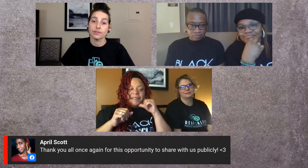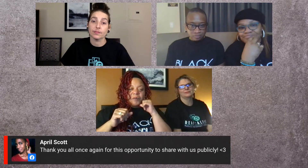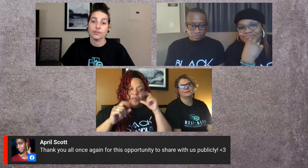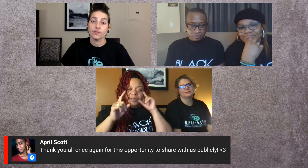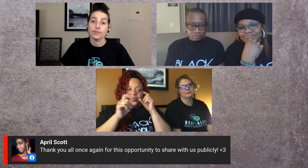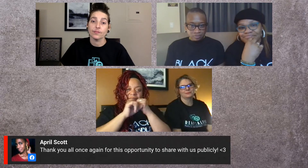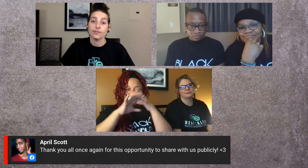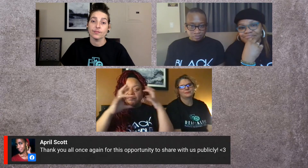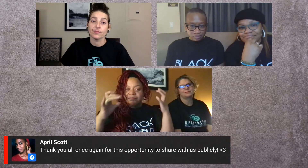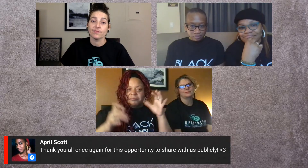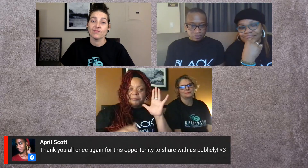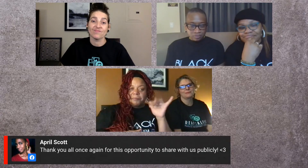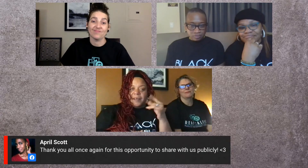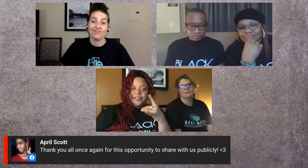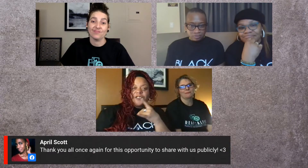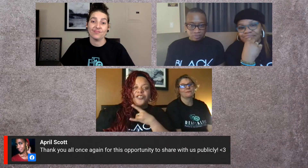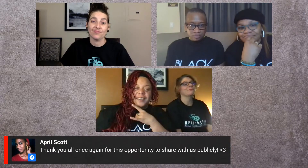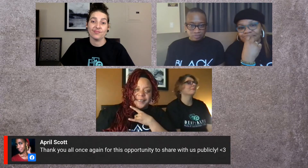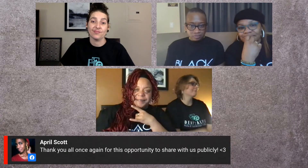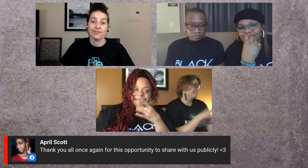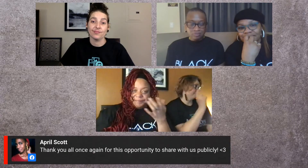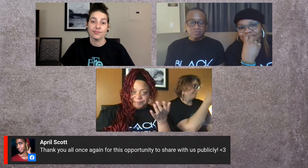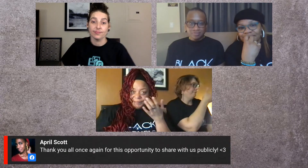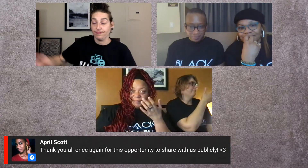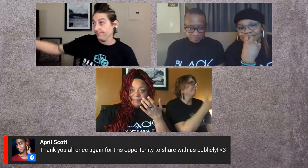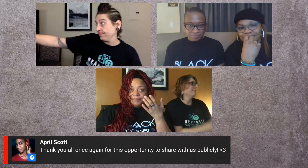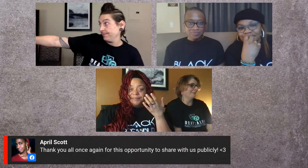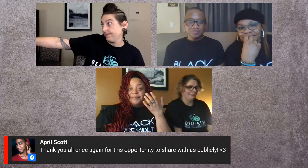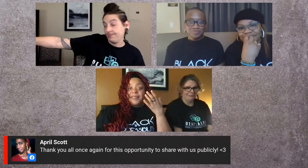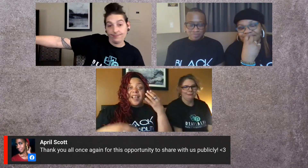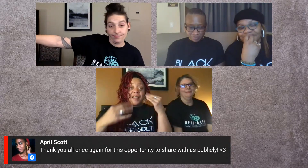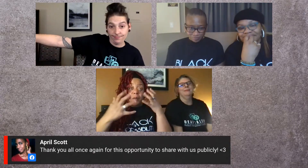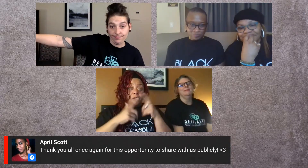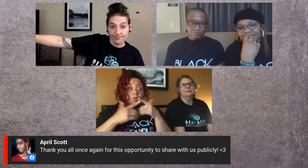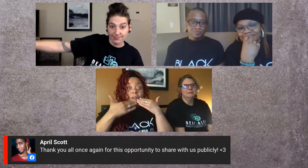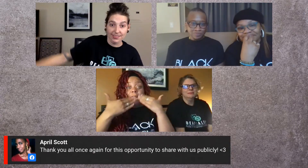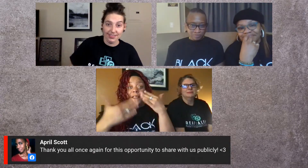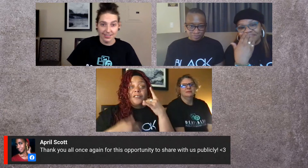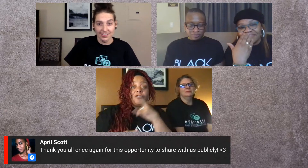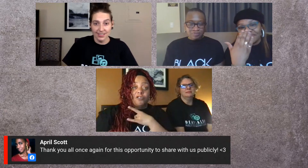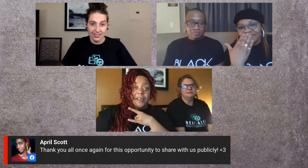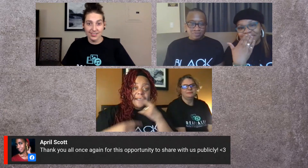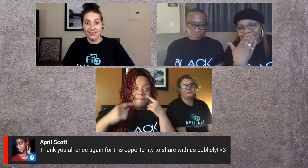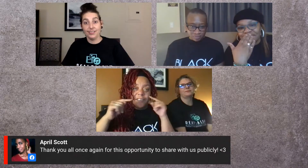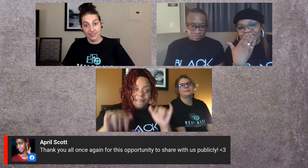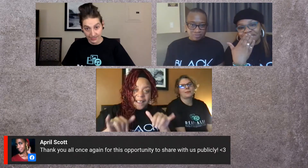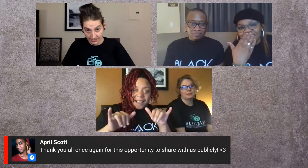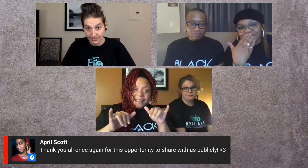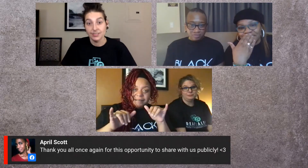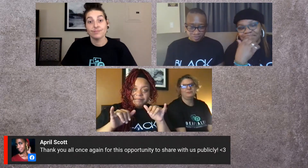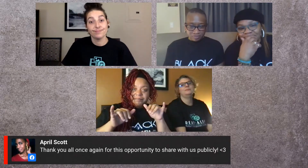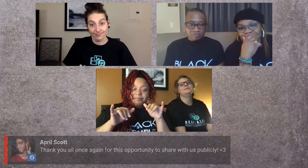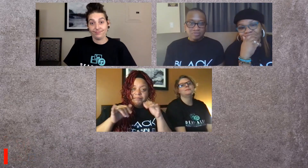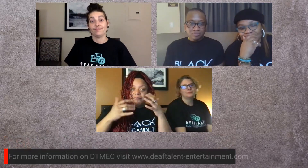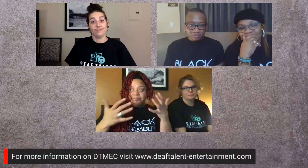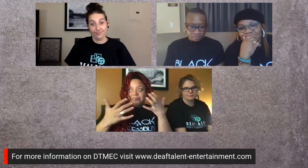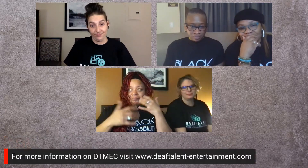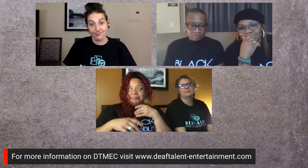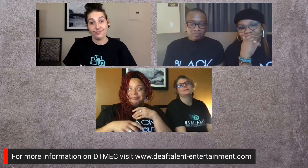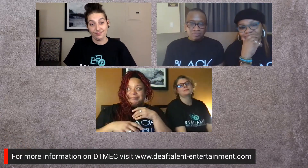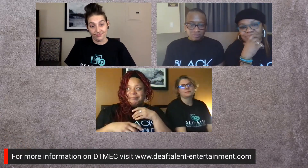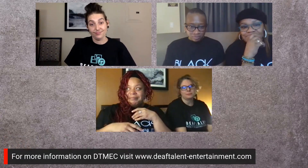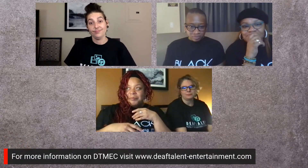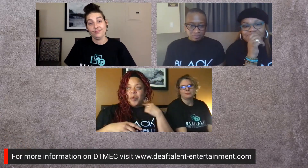This whole thing would not be possible if it weren't for Jade's vision. And I just want to thank you, Jade, for